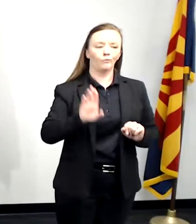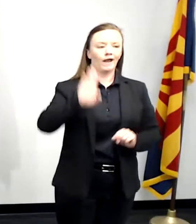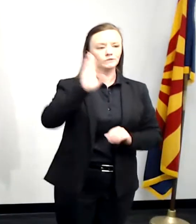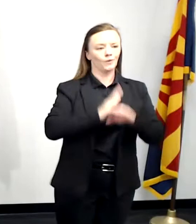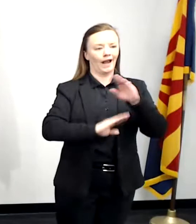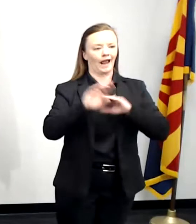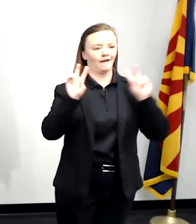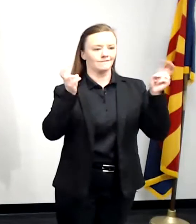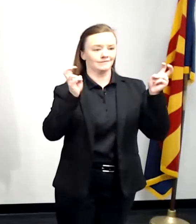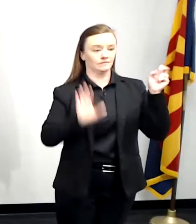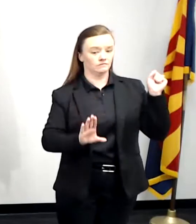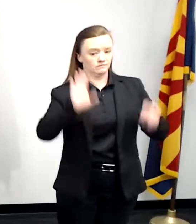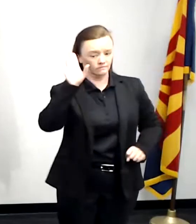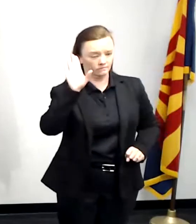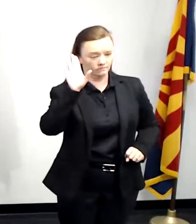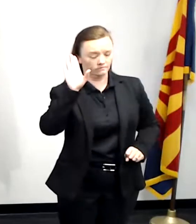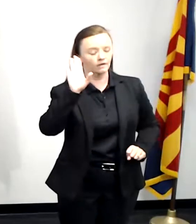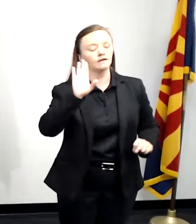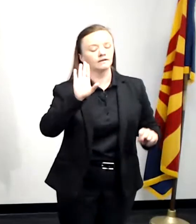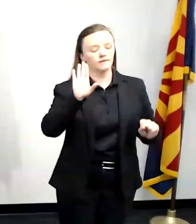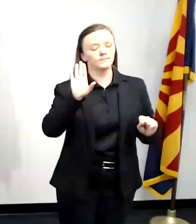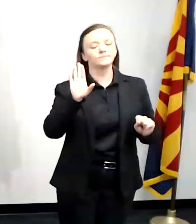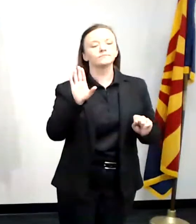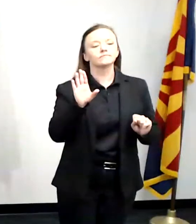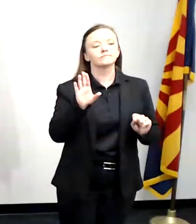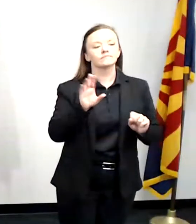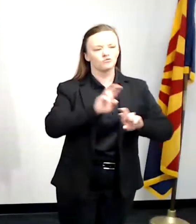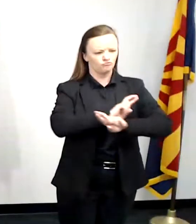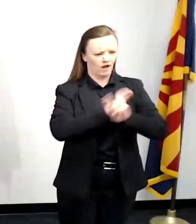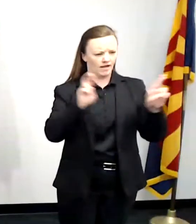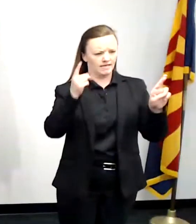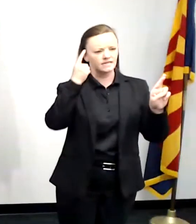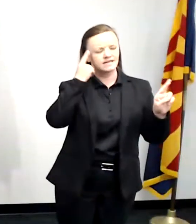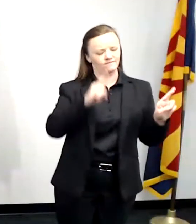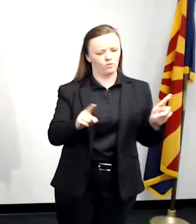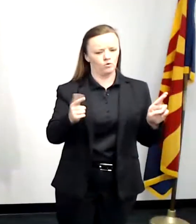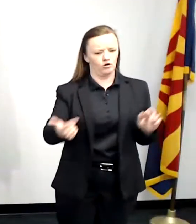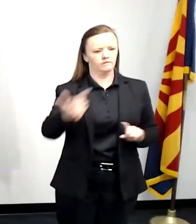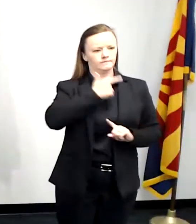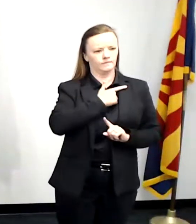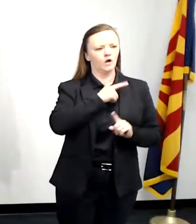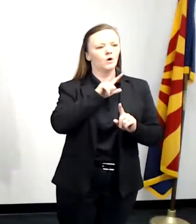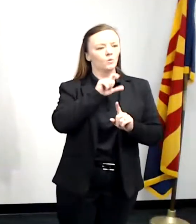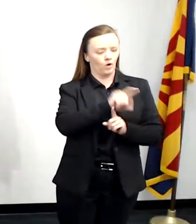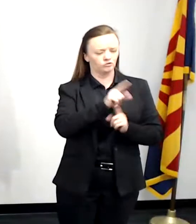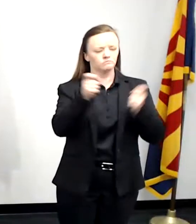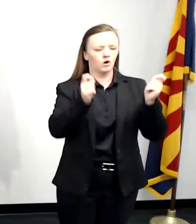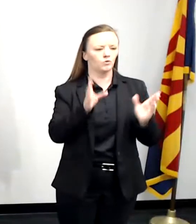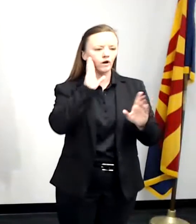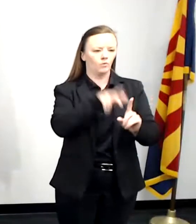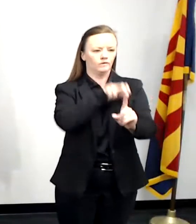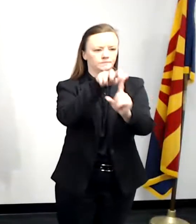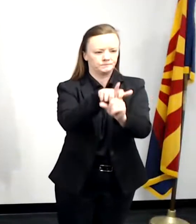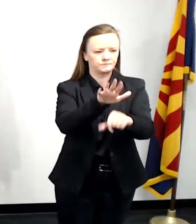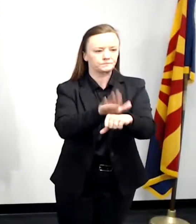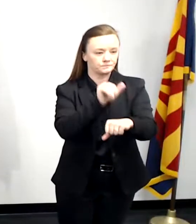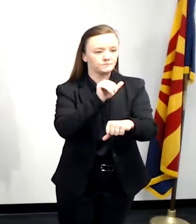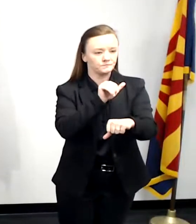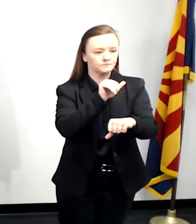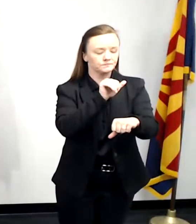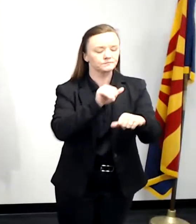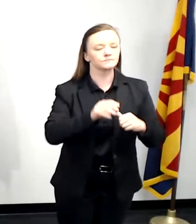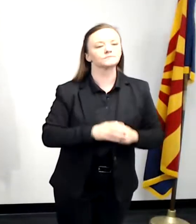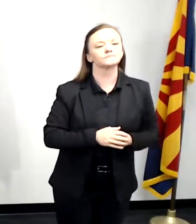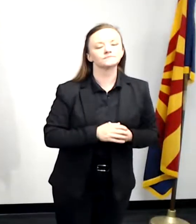virtual room, please have your mic unmuted, whether you're on your phone, your laptop, wherever you might be. And then we will call upon